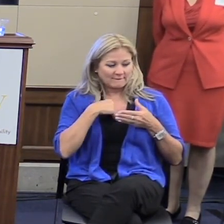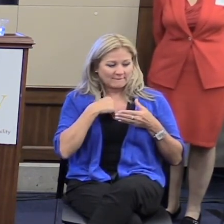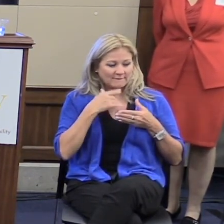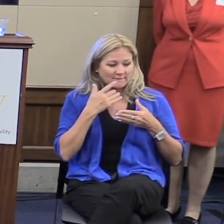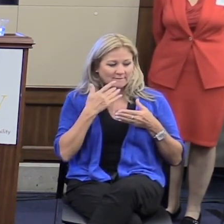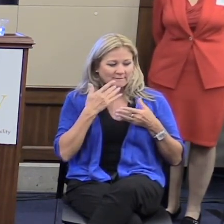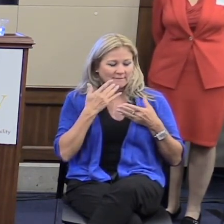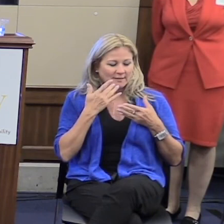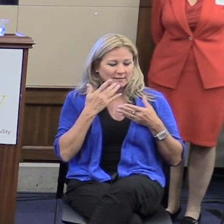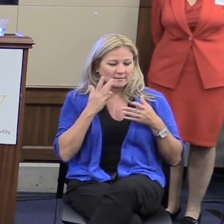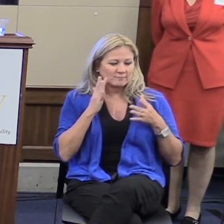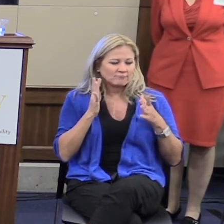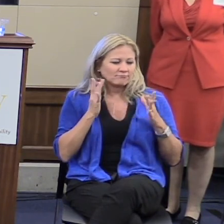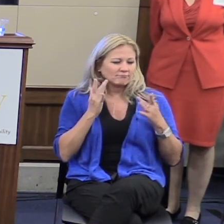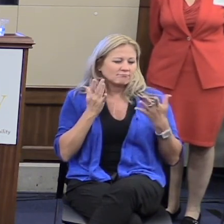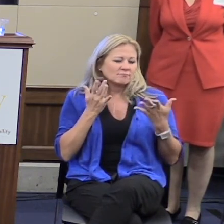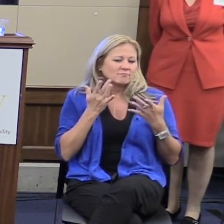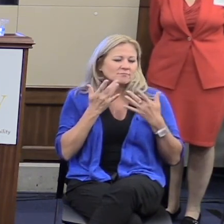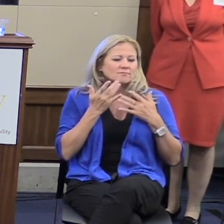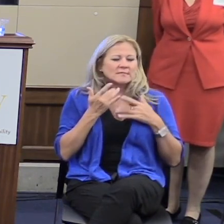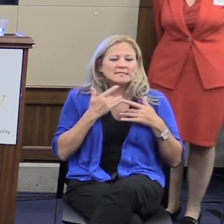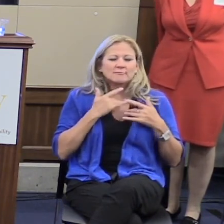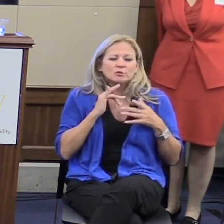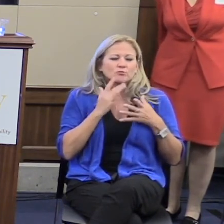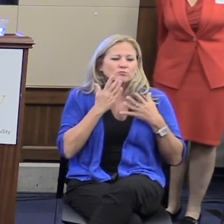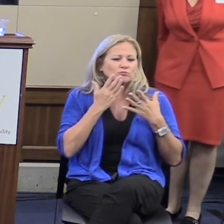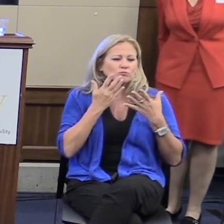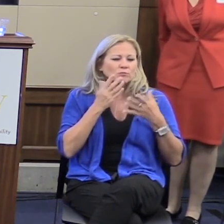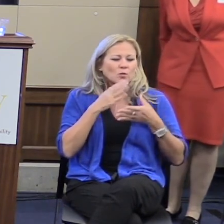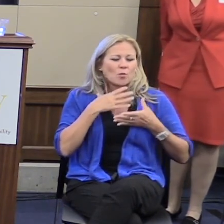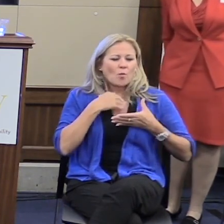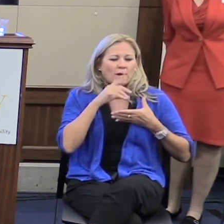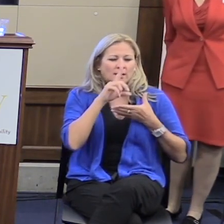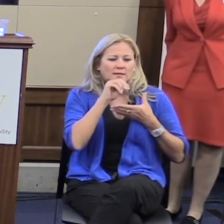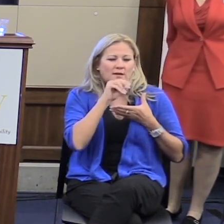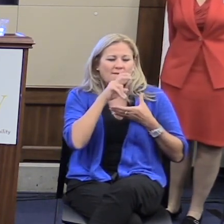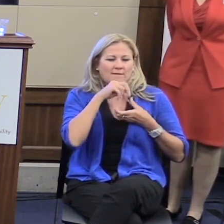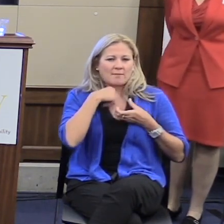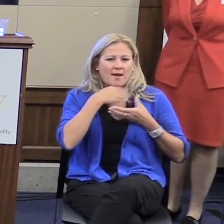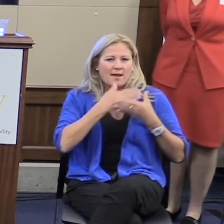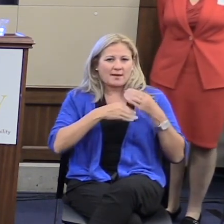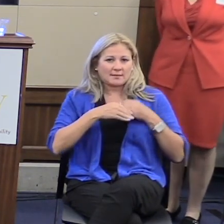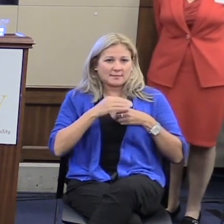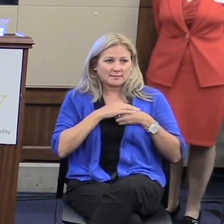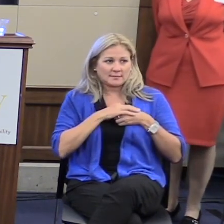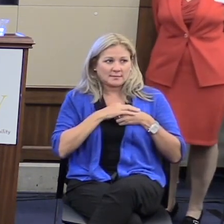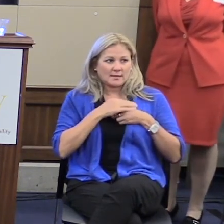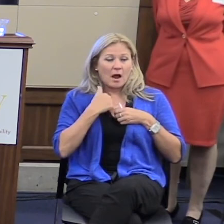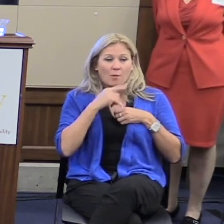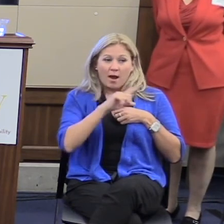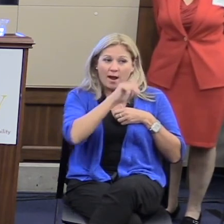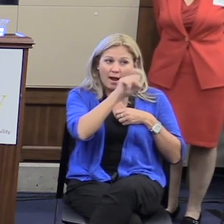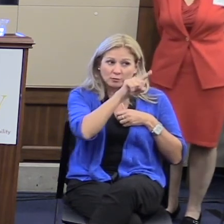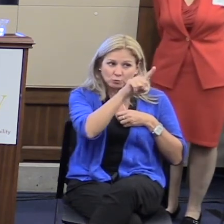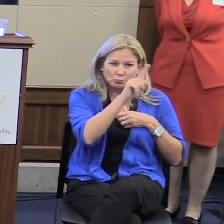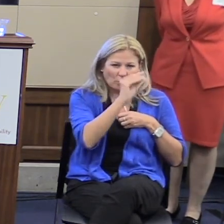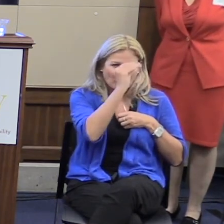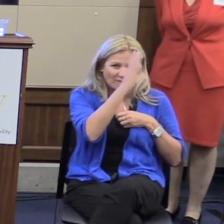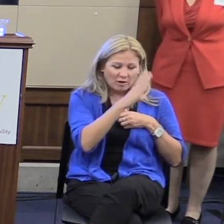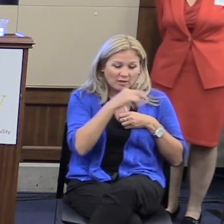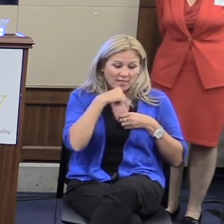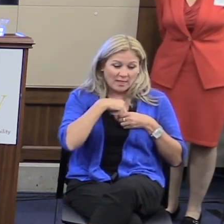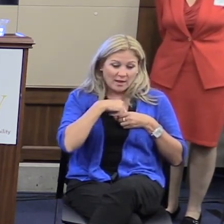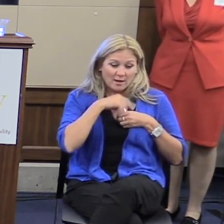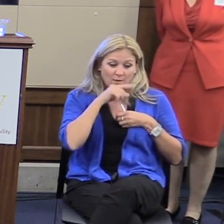delicate white bird, a dove. And in my hand, your question that I want to ask you is this